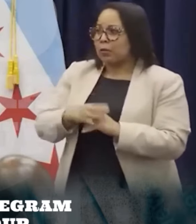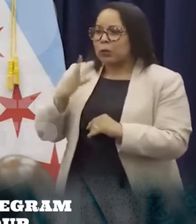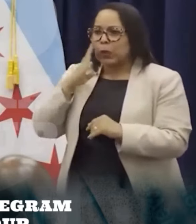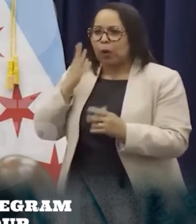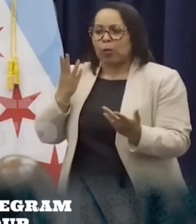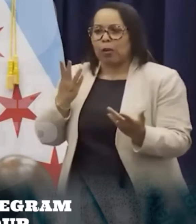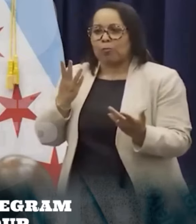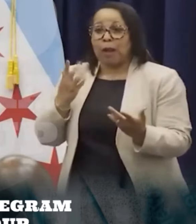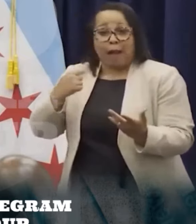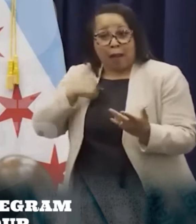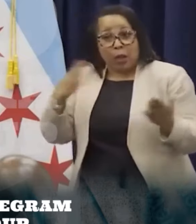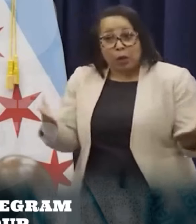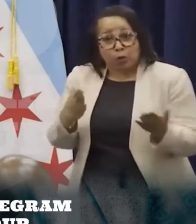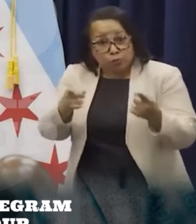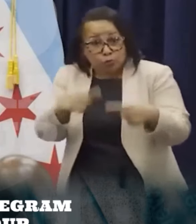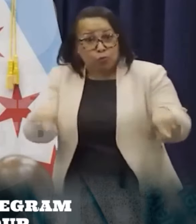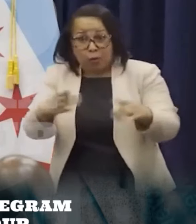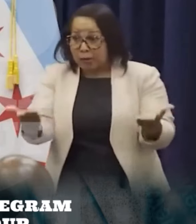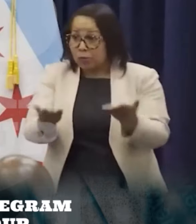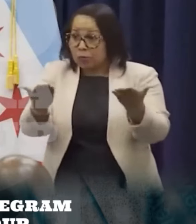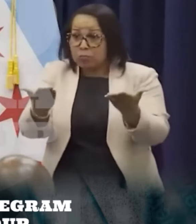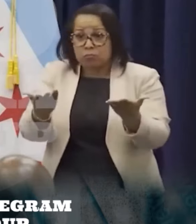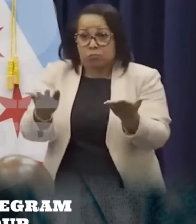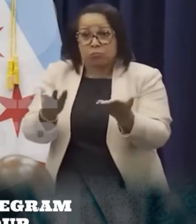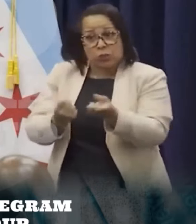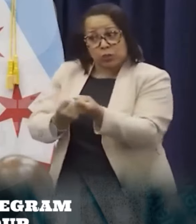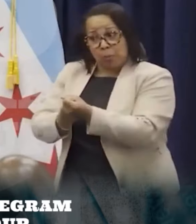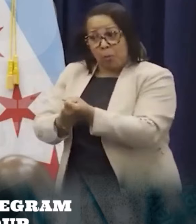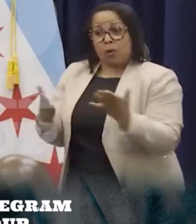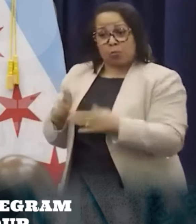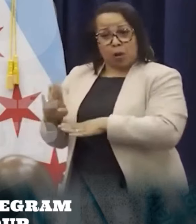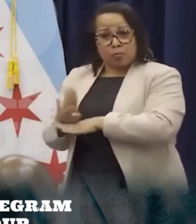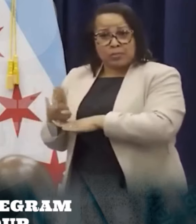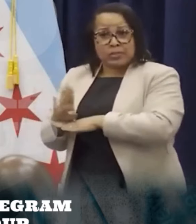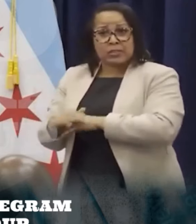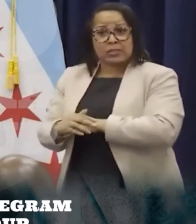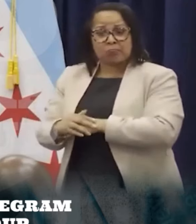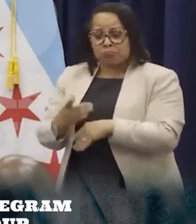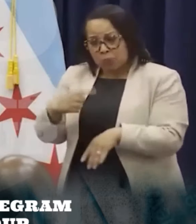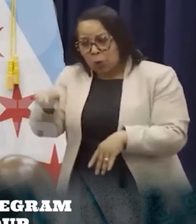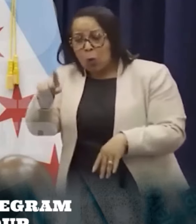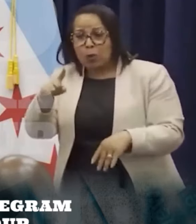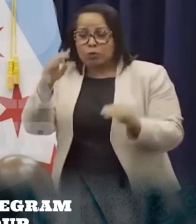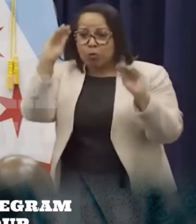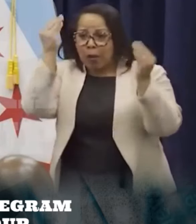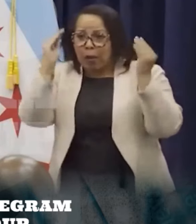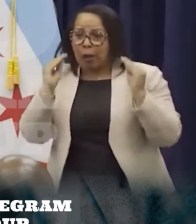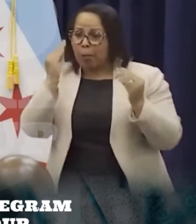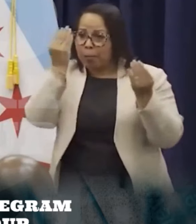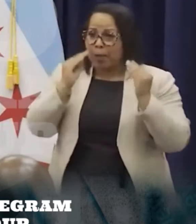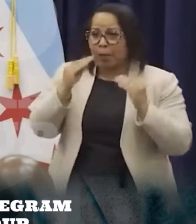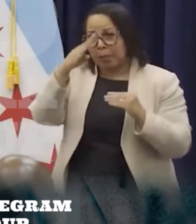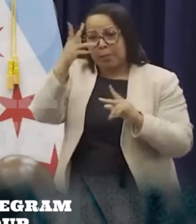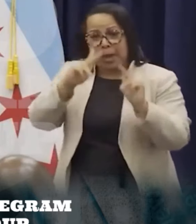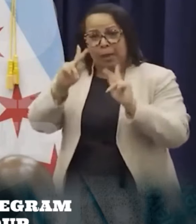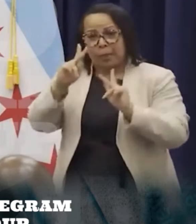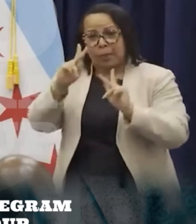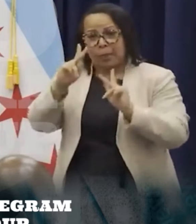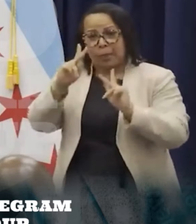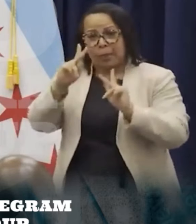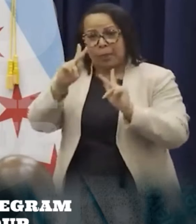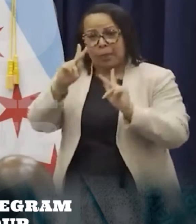know, I encourage all of you in this room, support small businesses. Go get your hair and makeup done by black people in